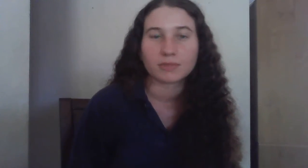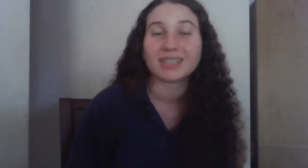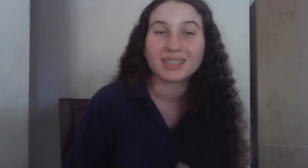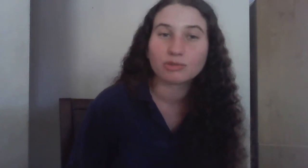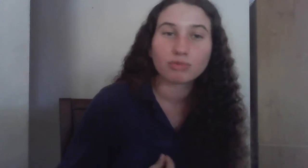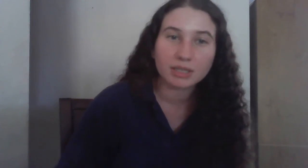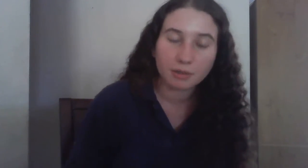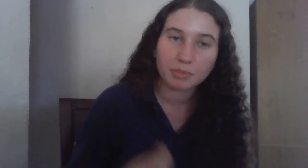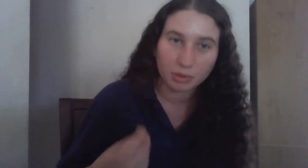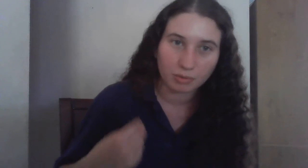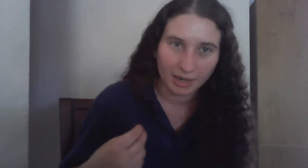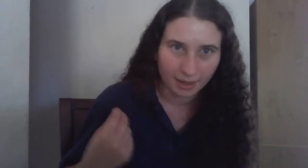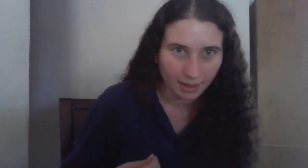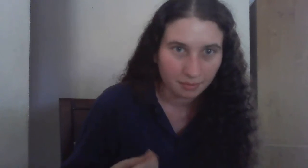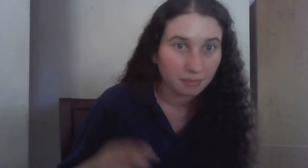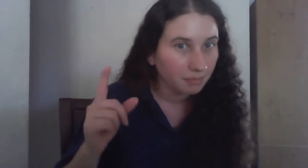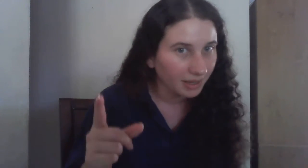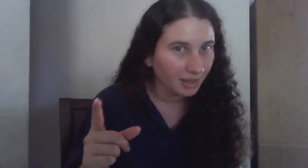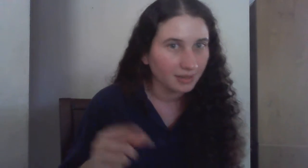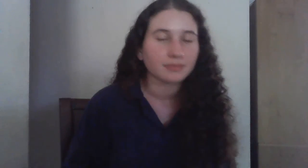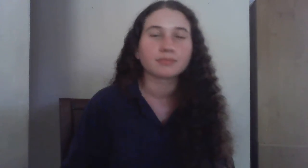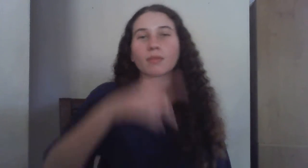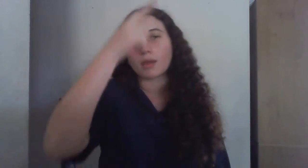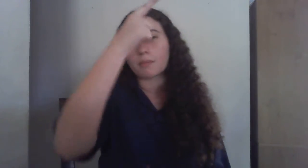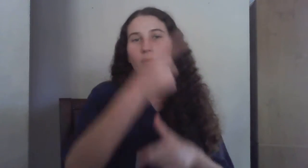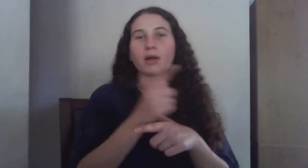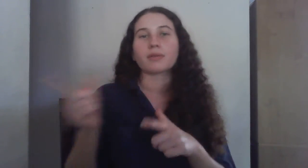Right, he's reading the book right now, but